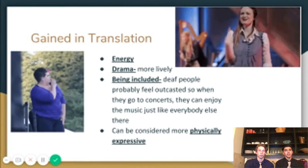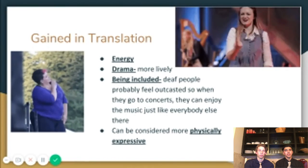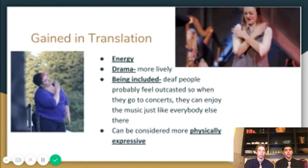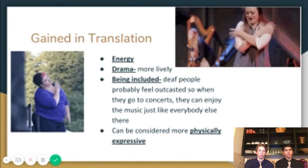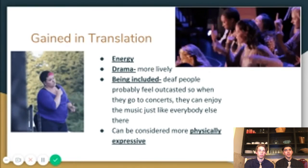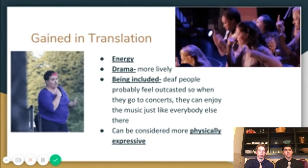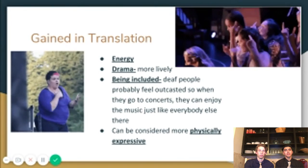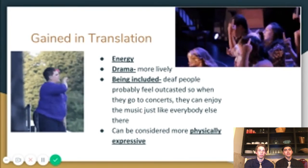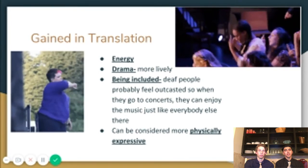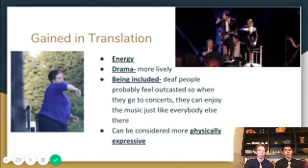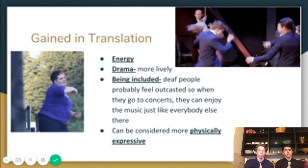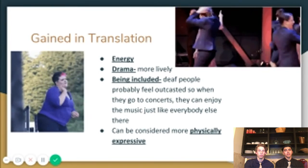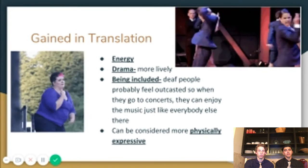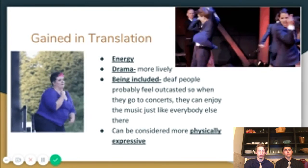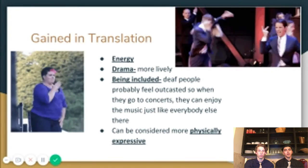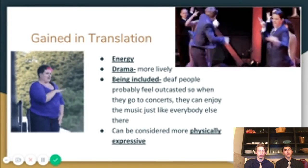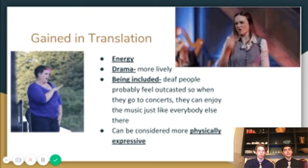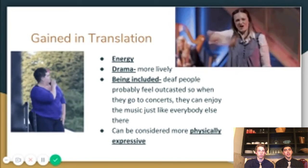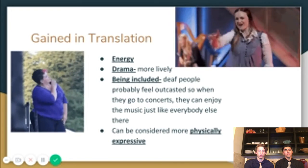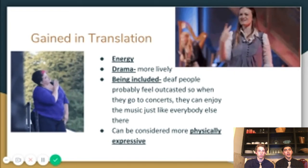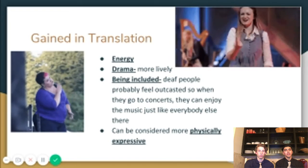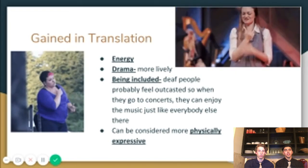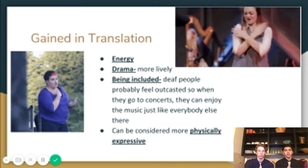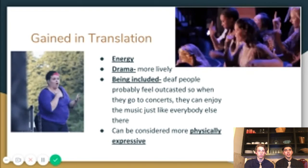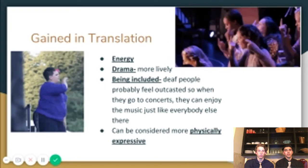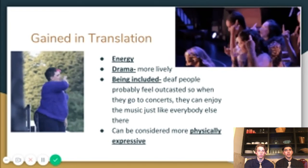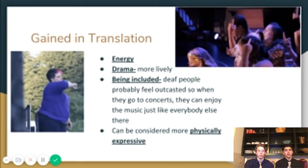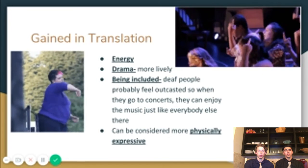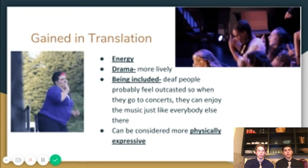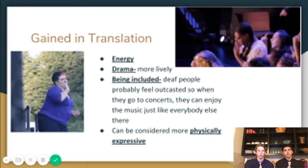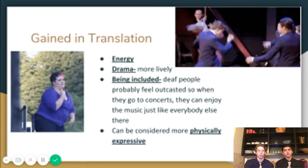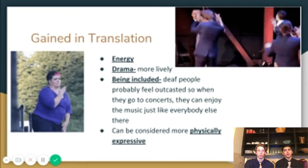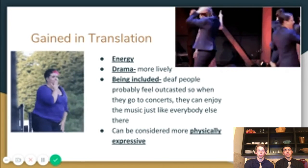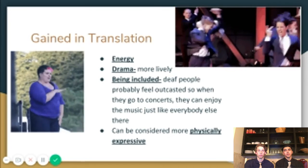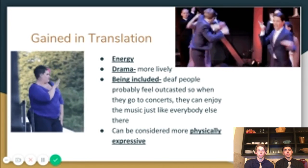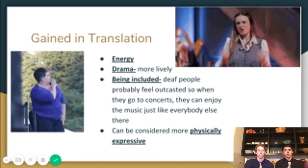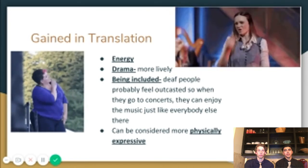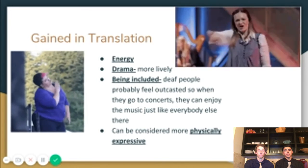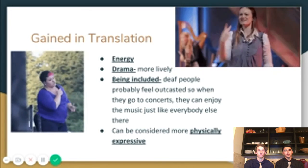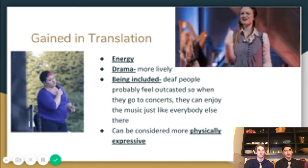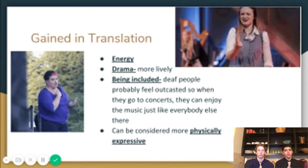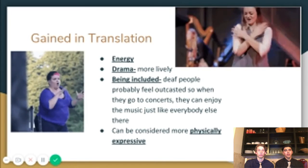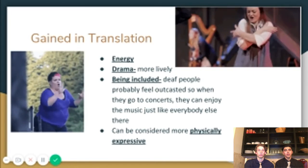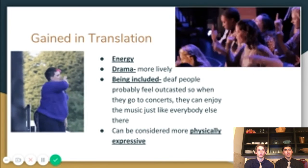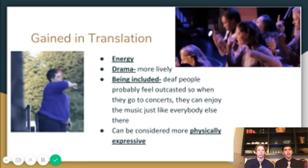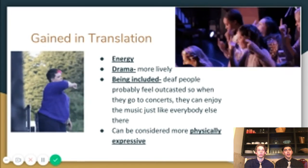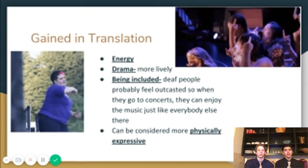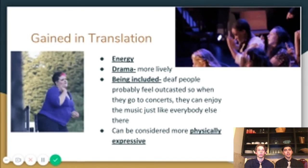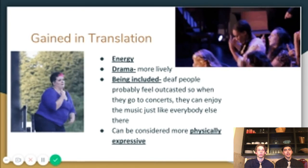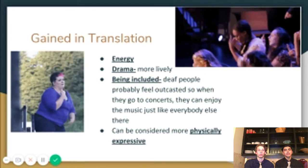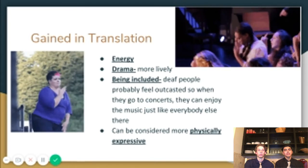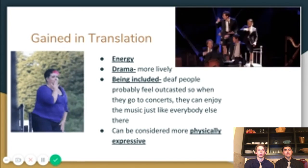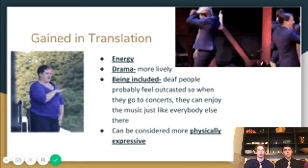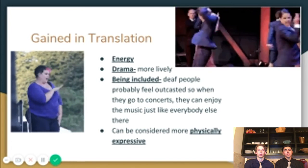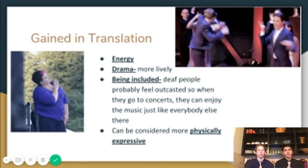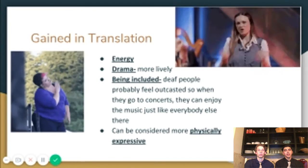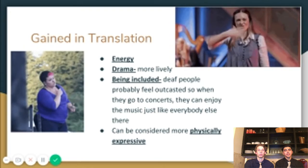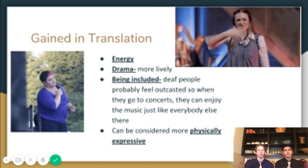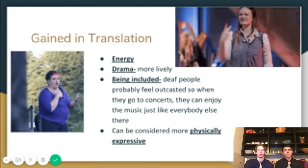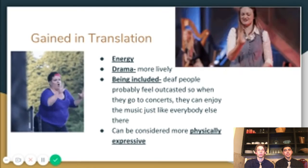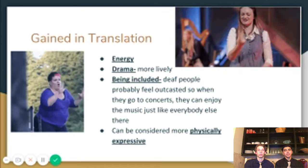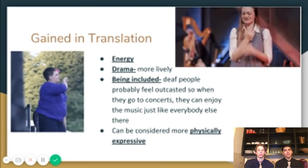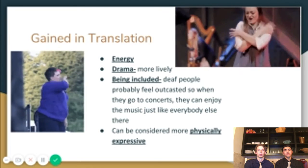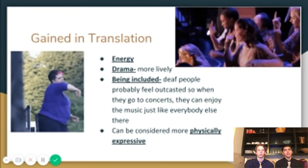and translation brings together both the deaf and the hearing to allow enjoyment from both communities. And lastly, being